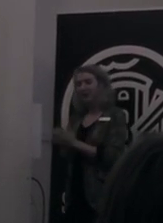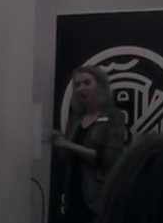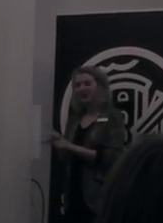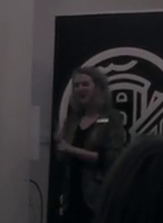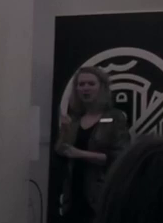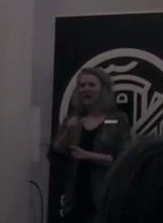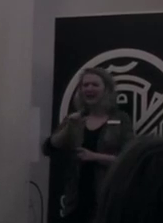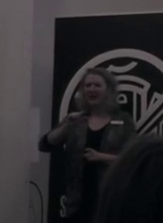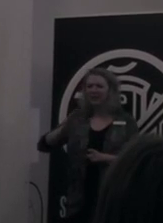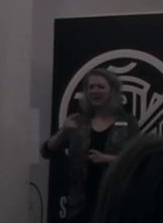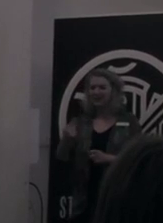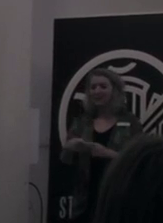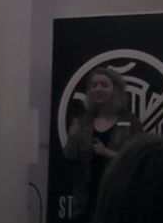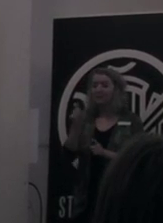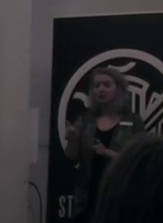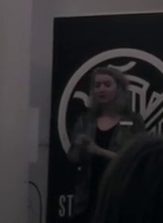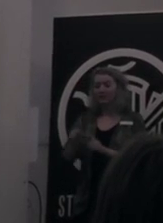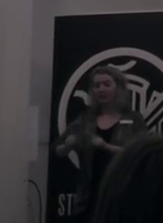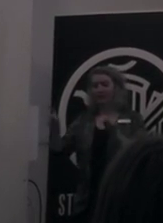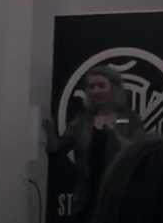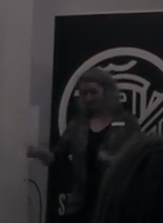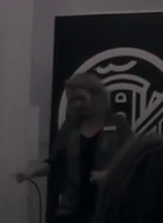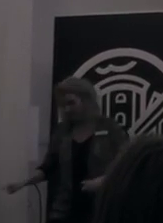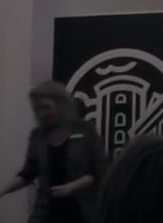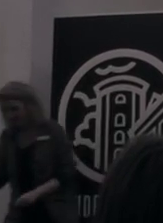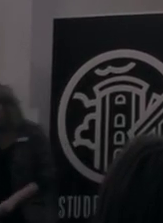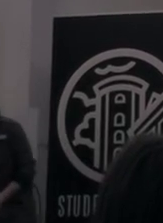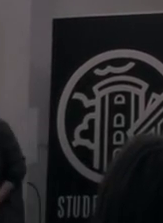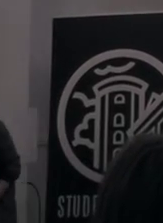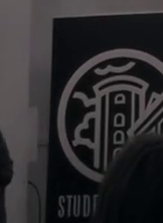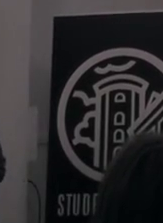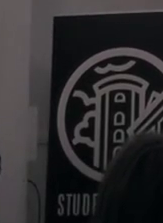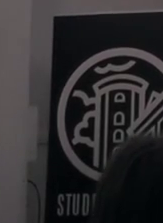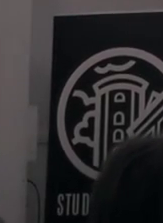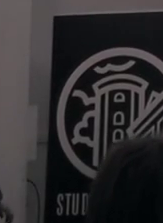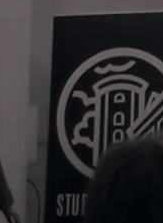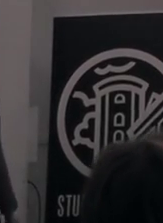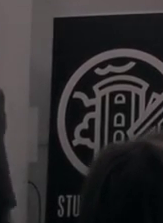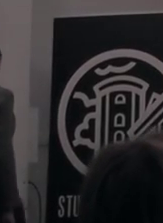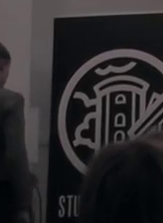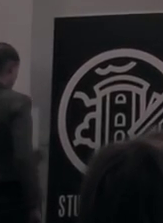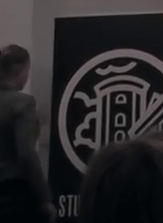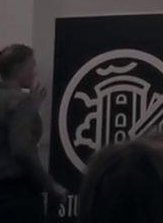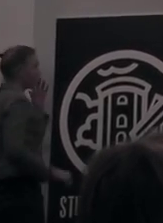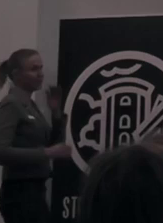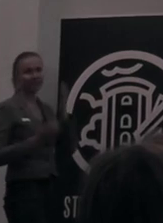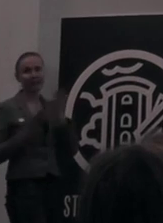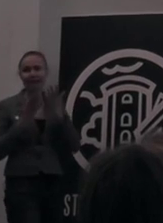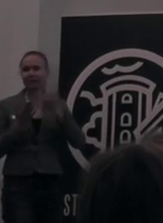different. And so one of the things, if you read any of my uncle's writings or you get closer